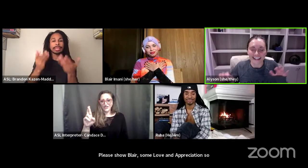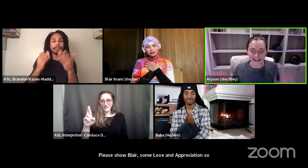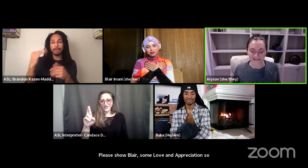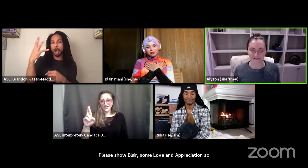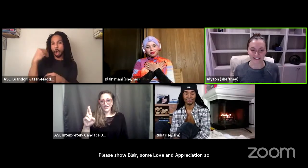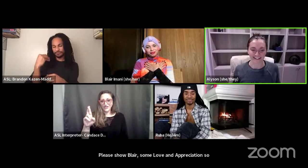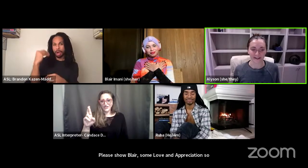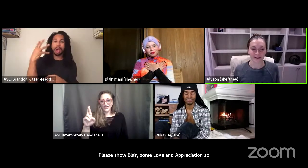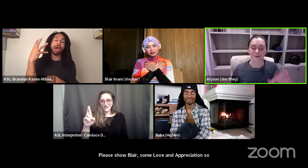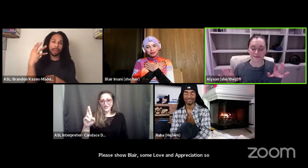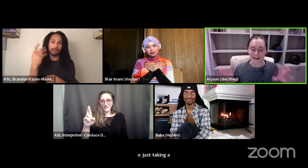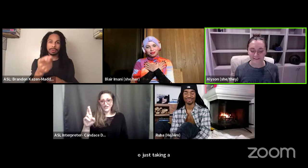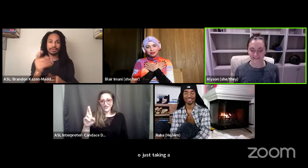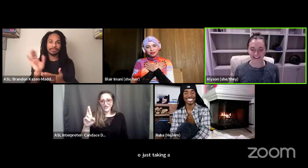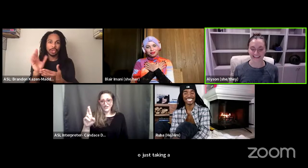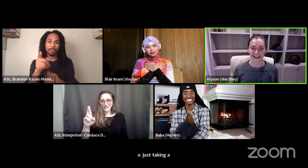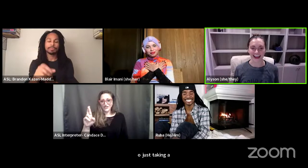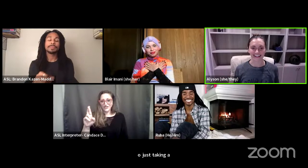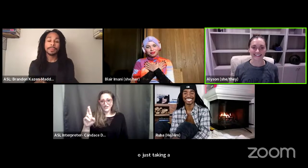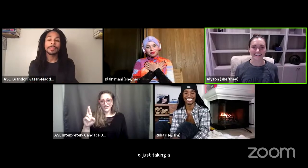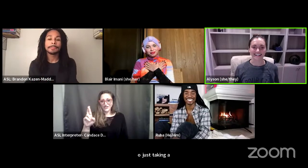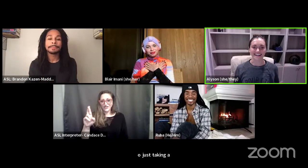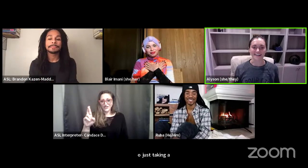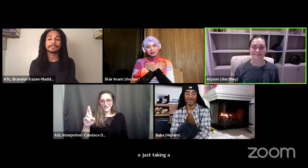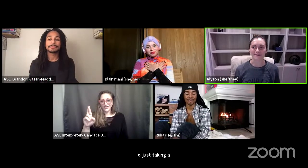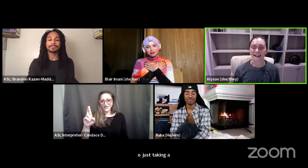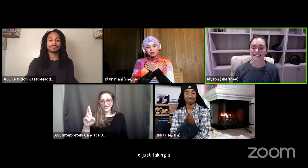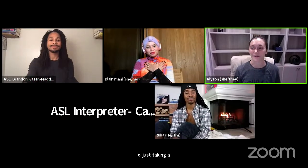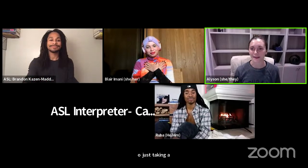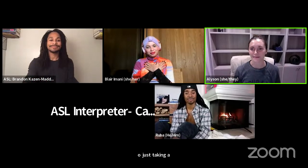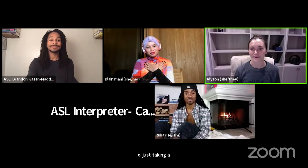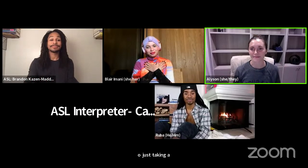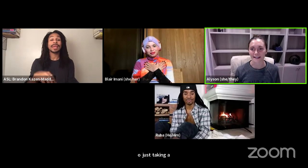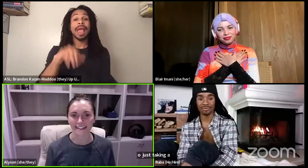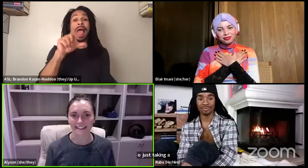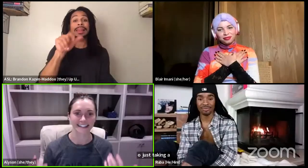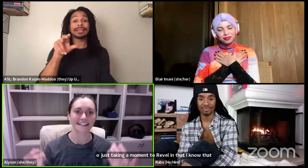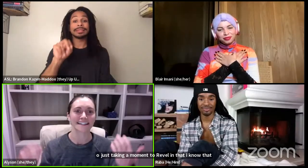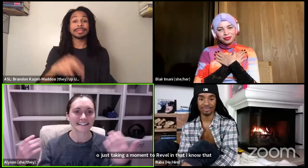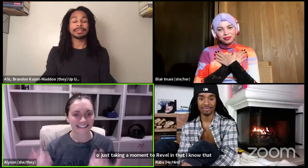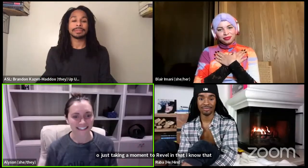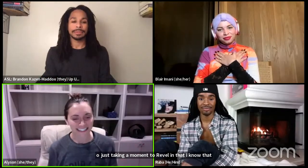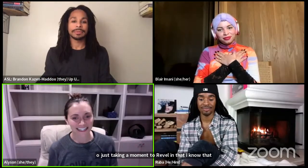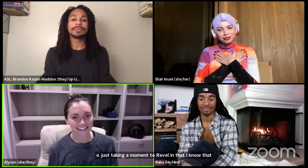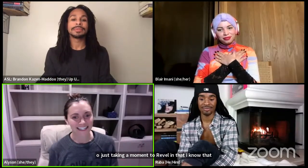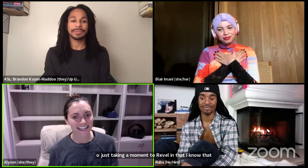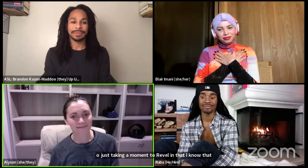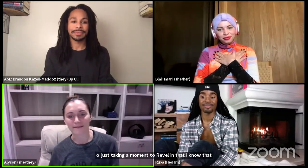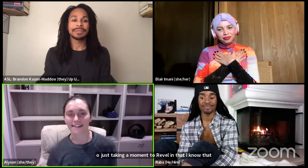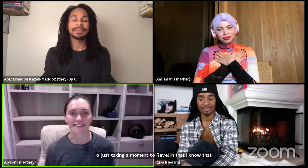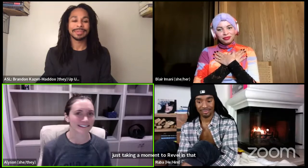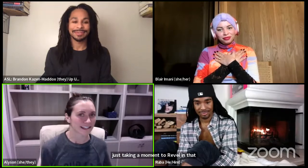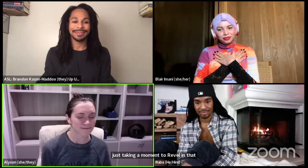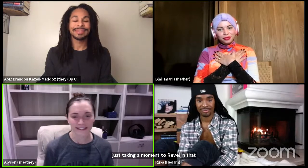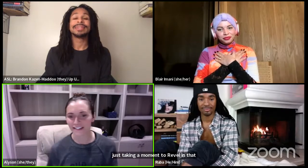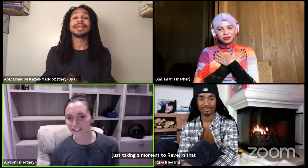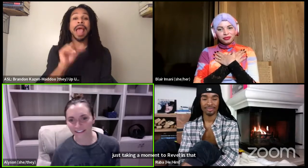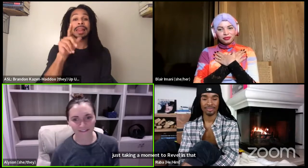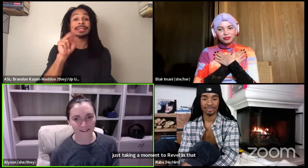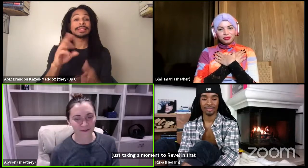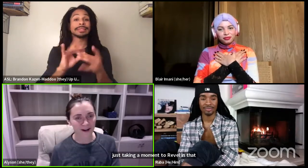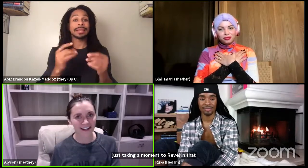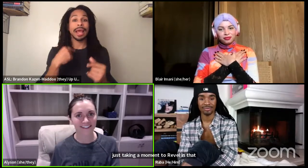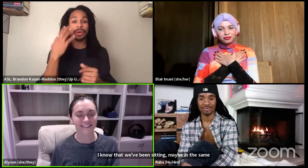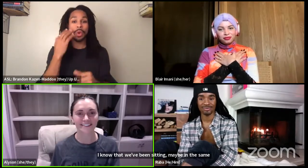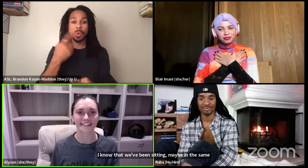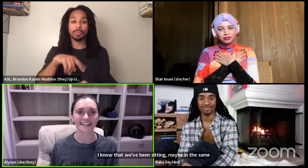just taking a moment to revel in that. I know that we've been sitting maybe in the same position